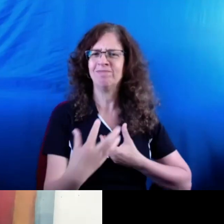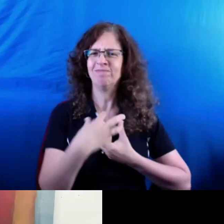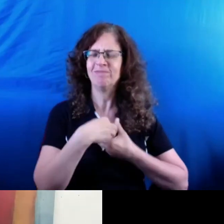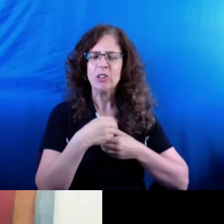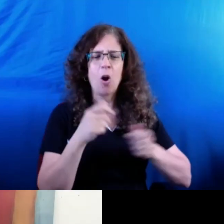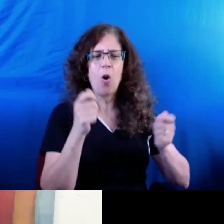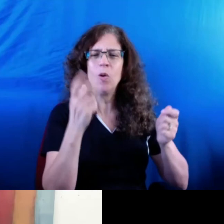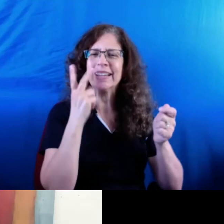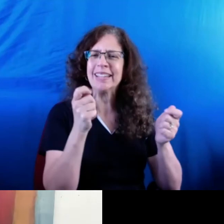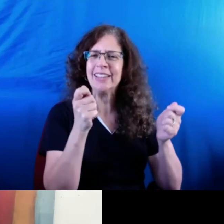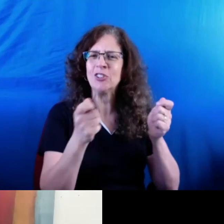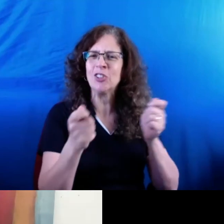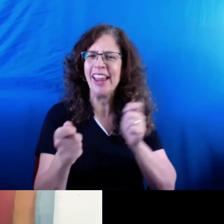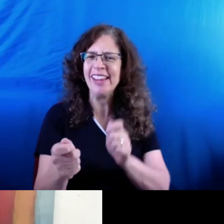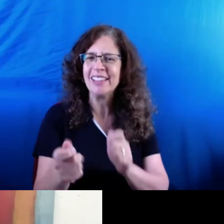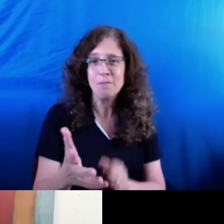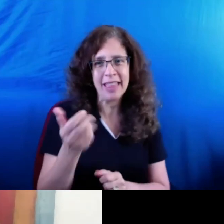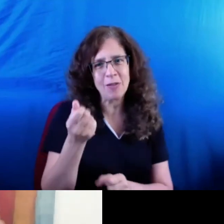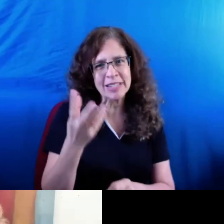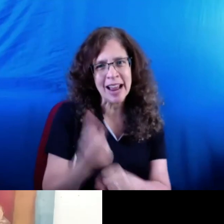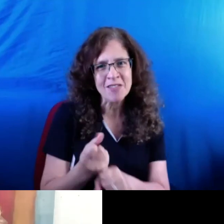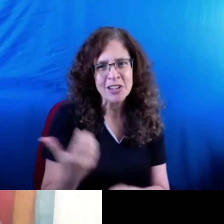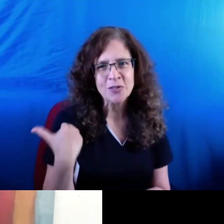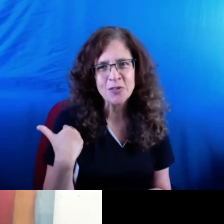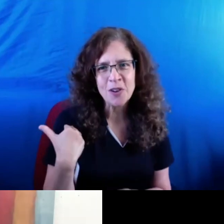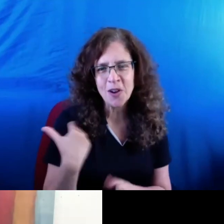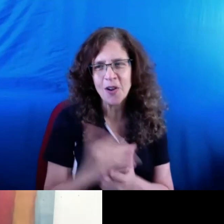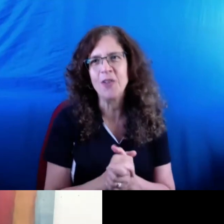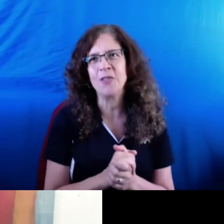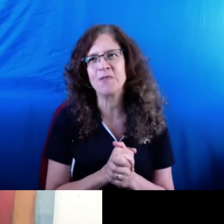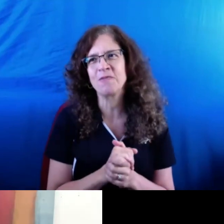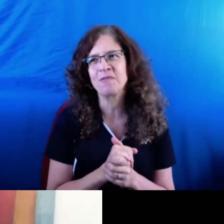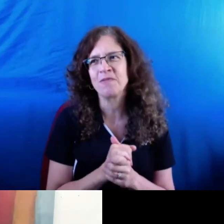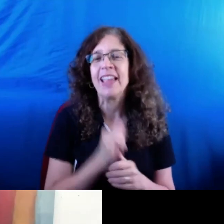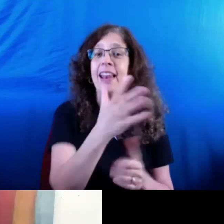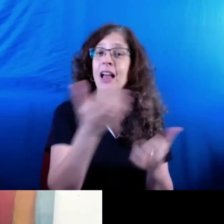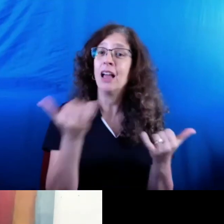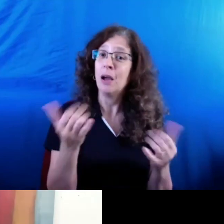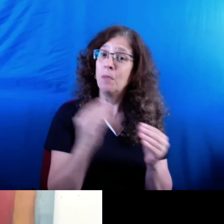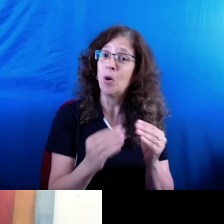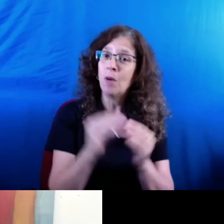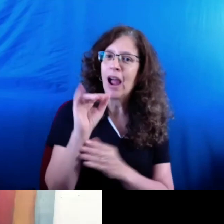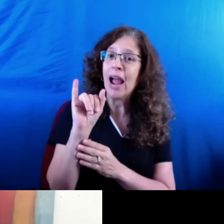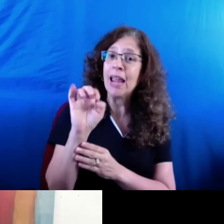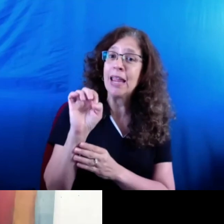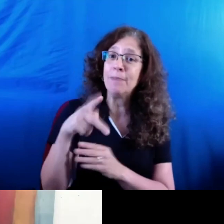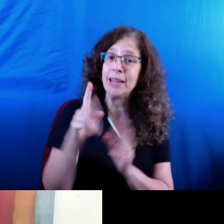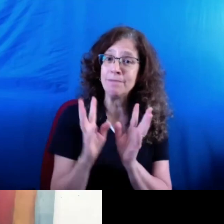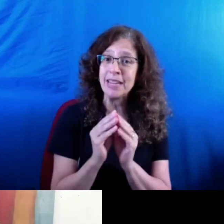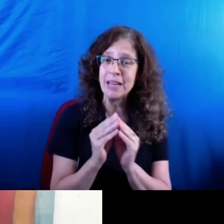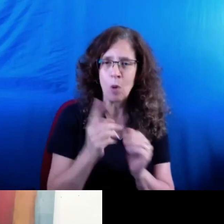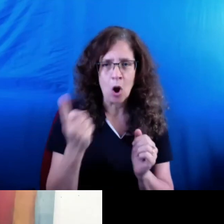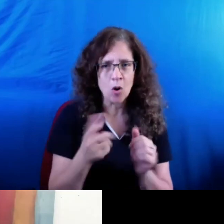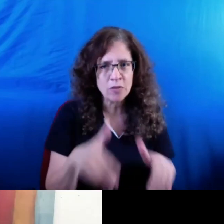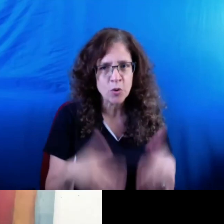and own it and internalize that and then change it. It was several years ago. Now